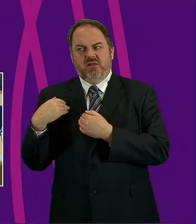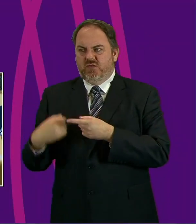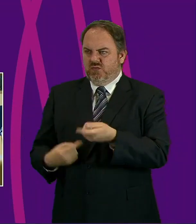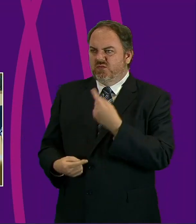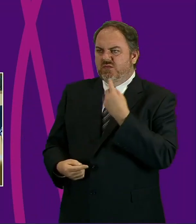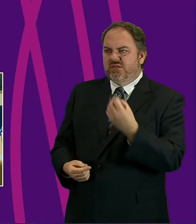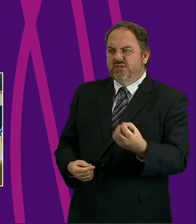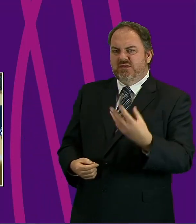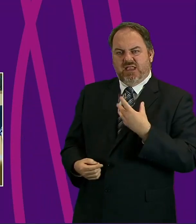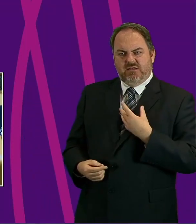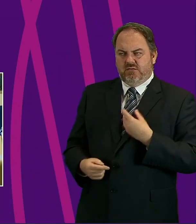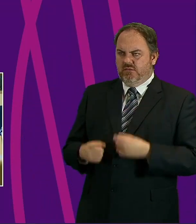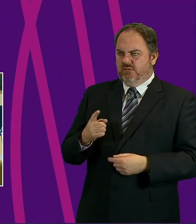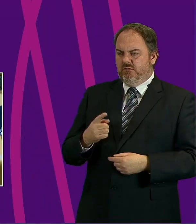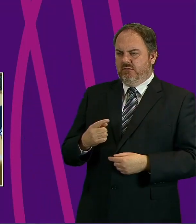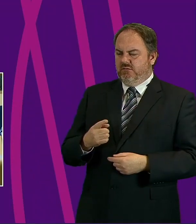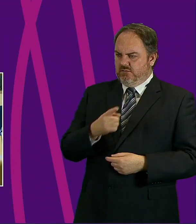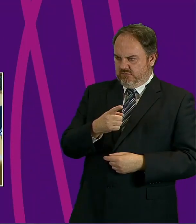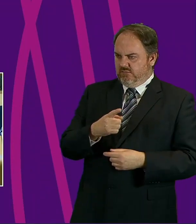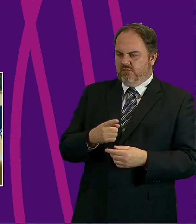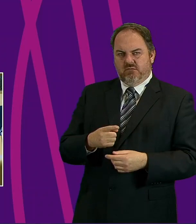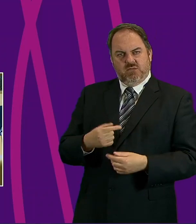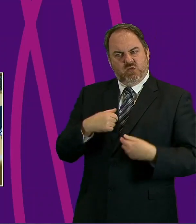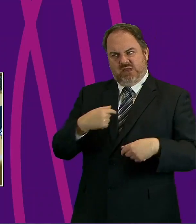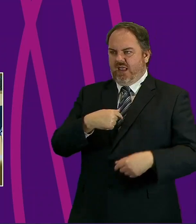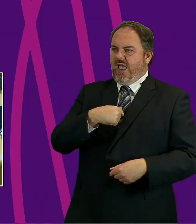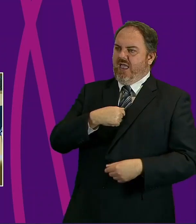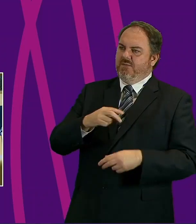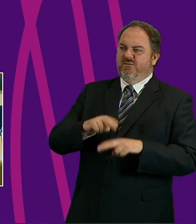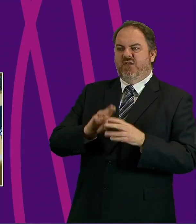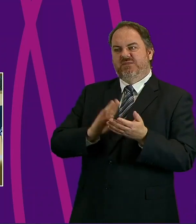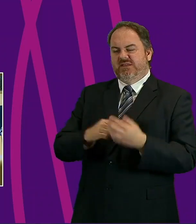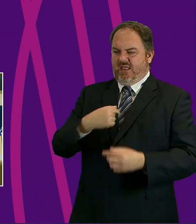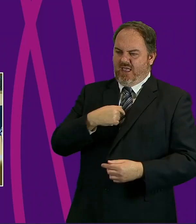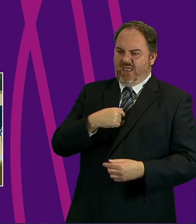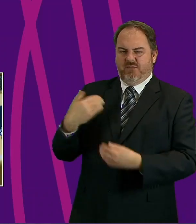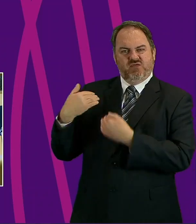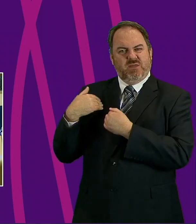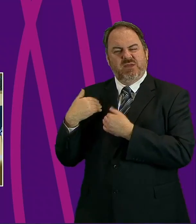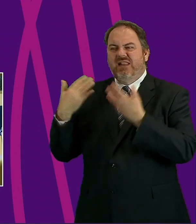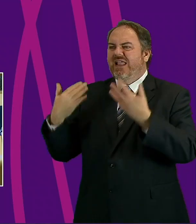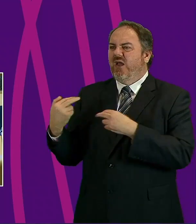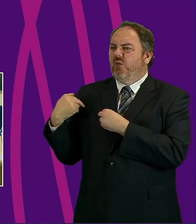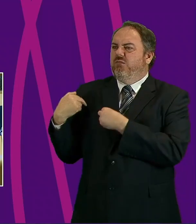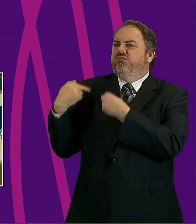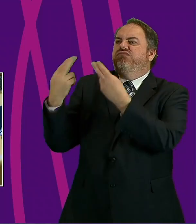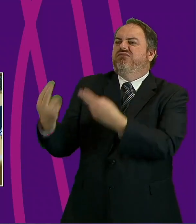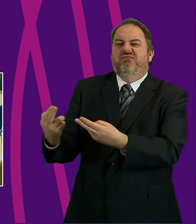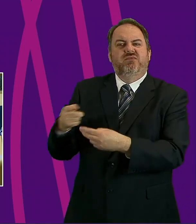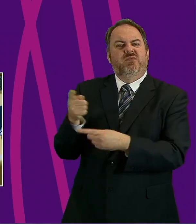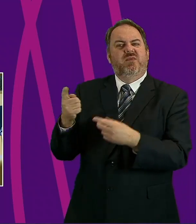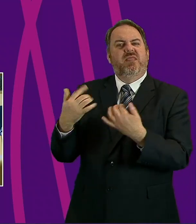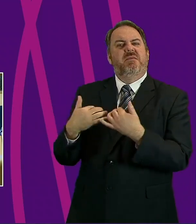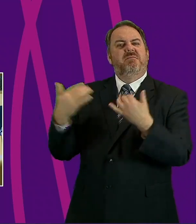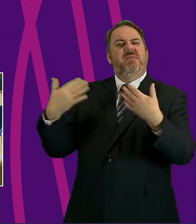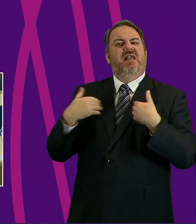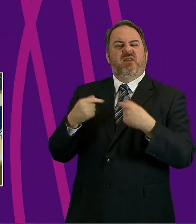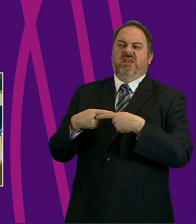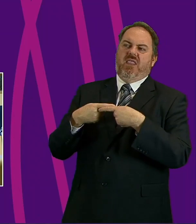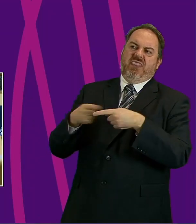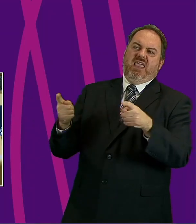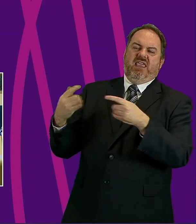responsibility rests with her. Now it seems when it's convenient, responsibility rests with public health officials. Part of the reason why